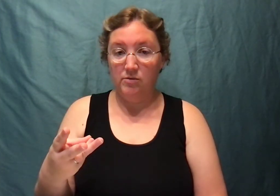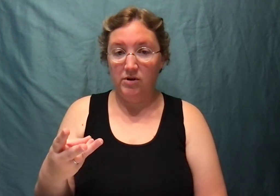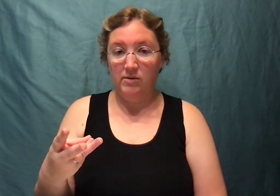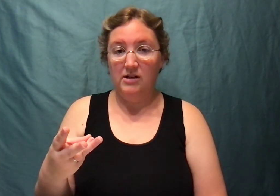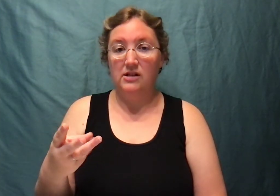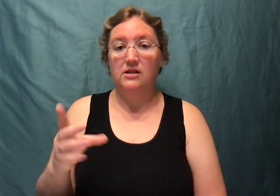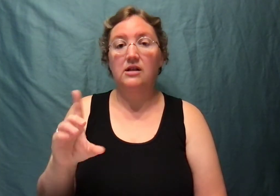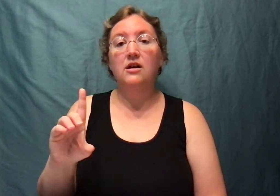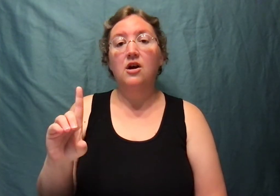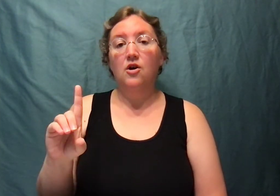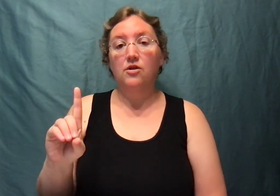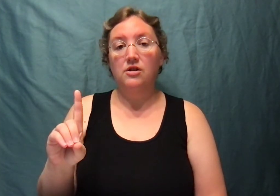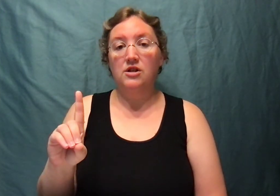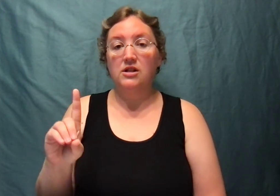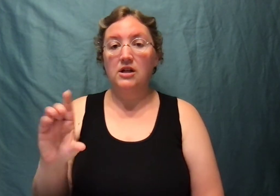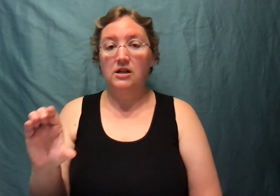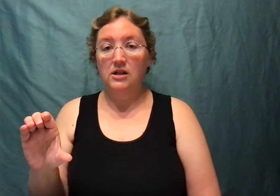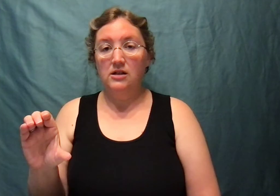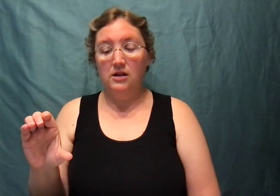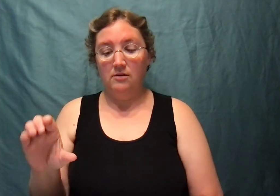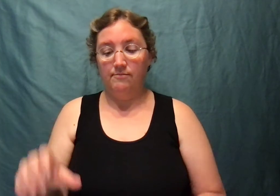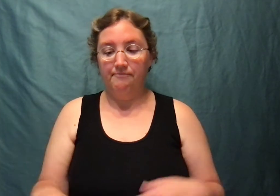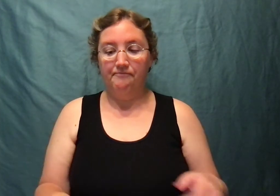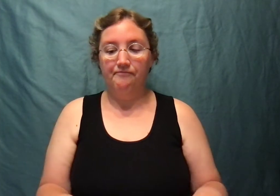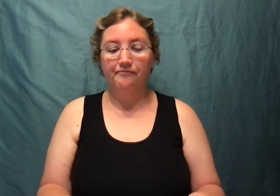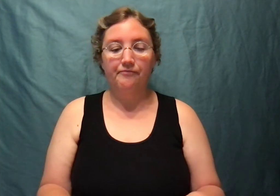mean D.C., or you can just sign D.C.